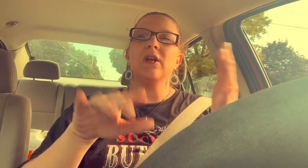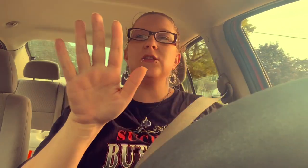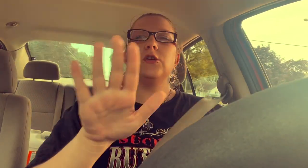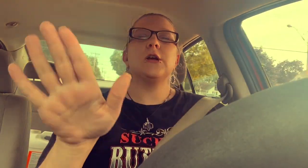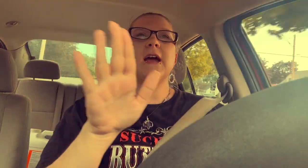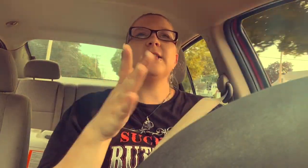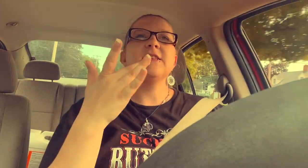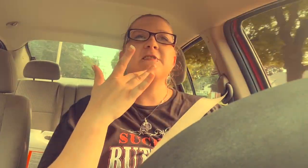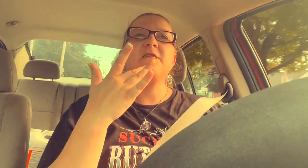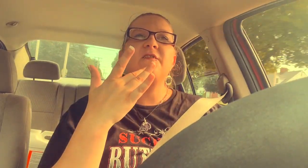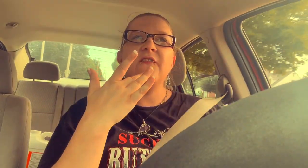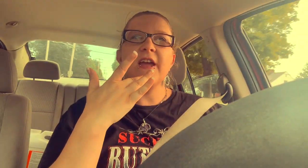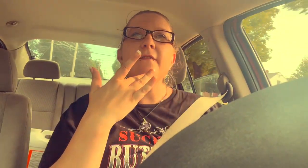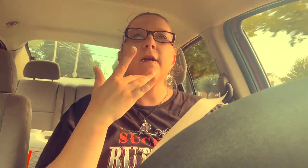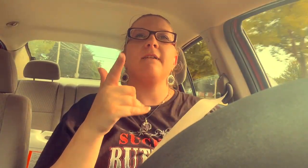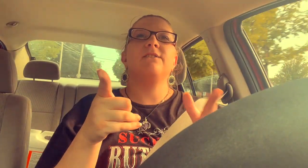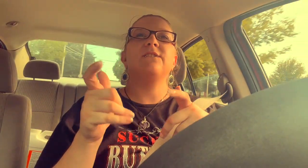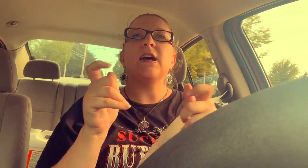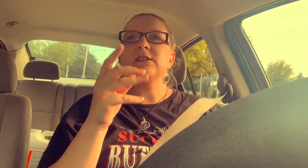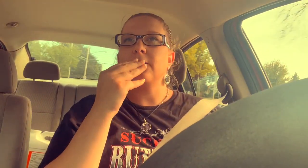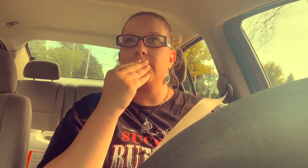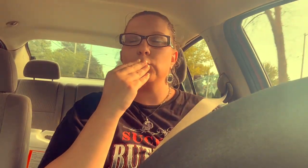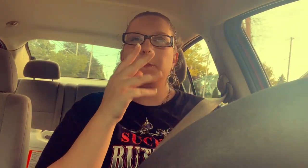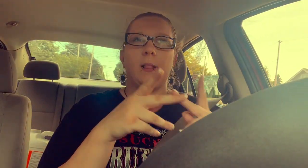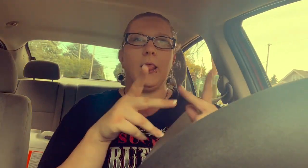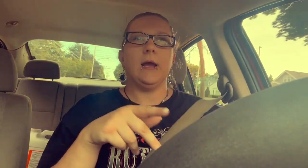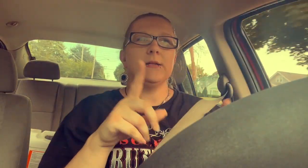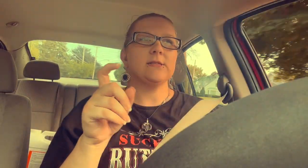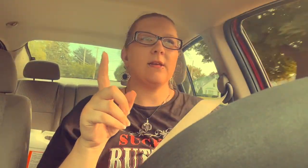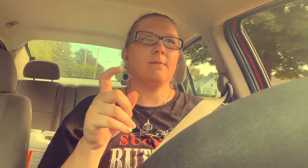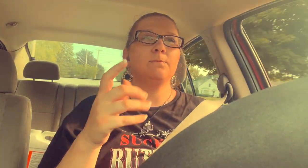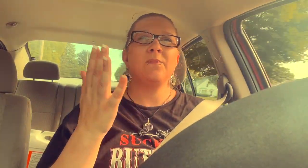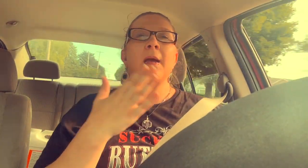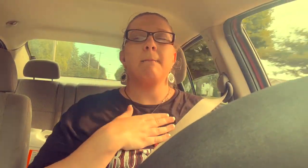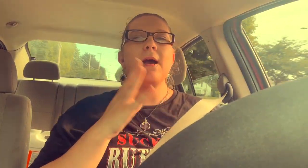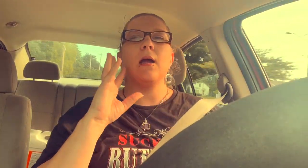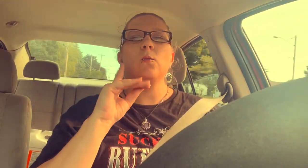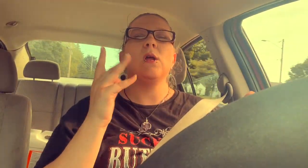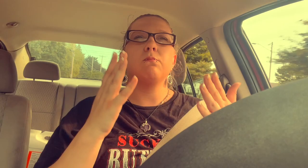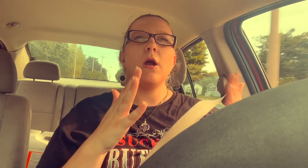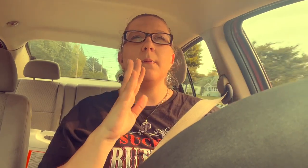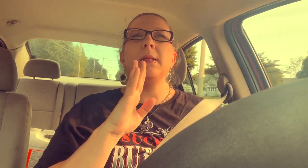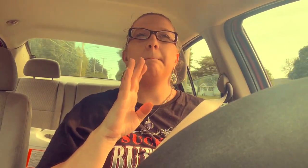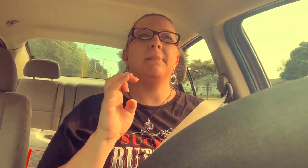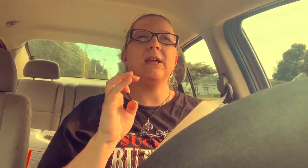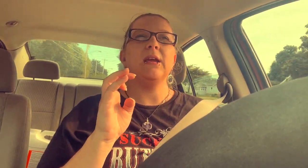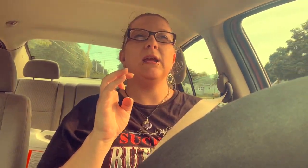What's your guys' favorite fast food place? Mine would probably be